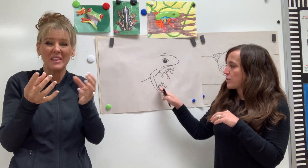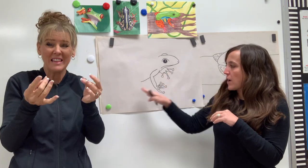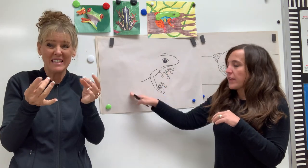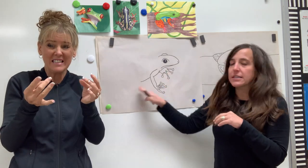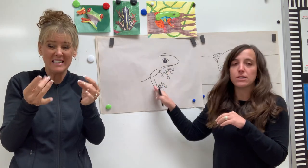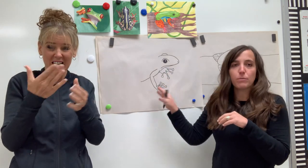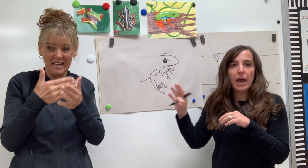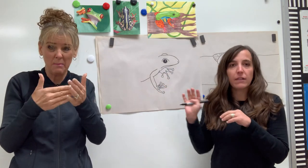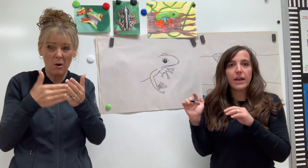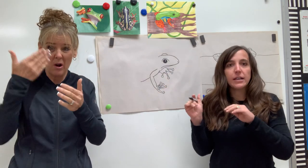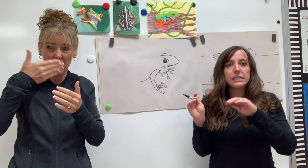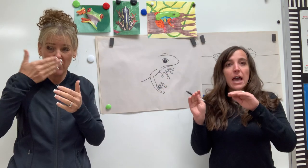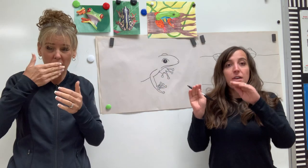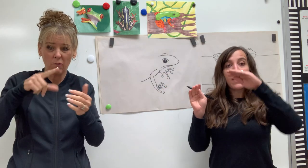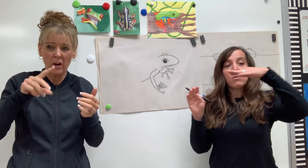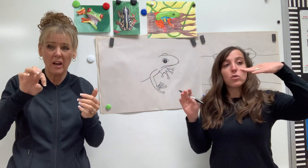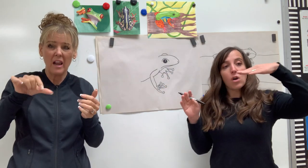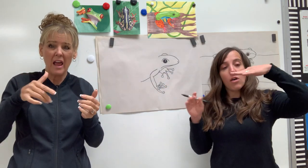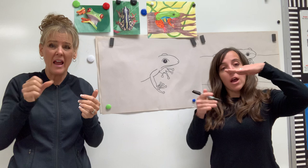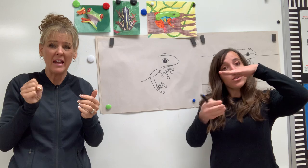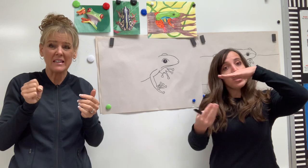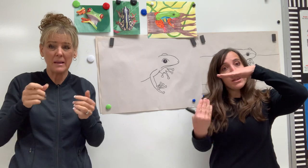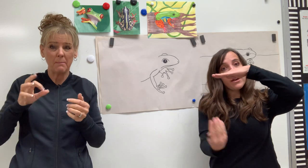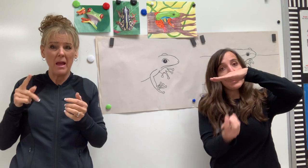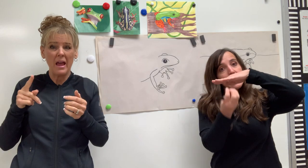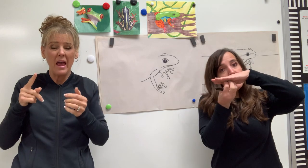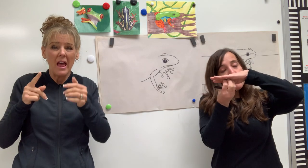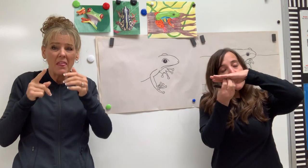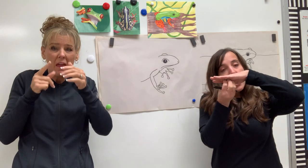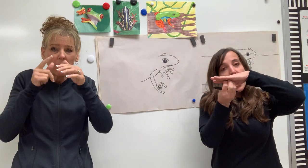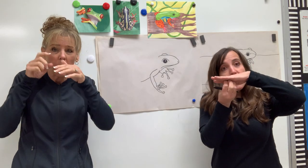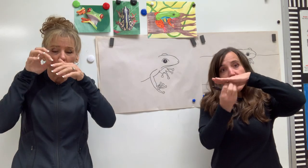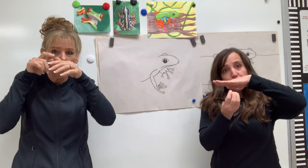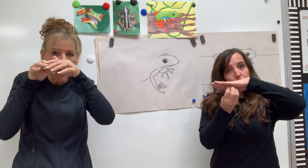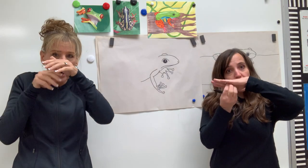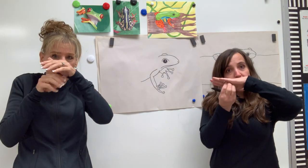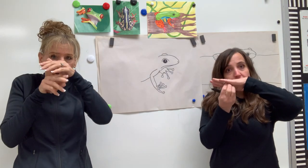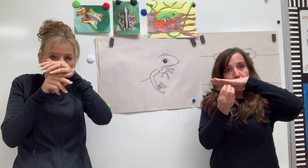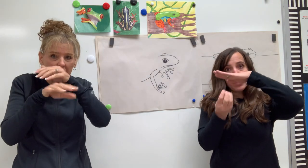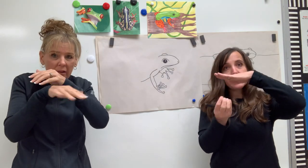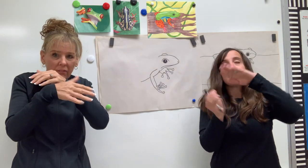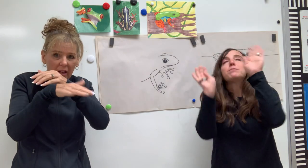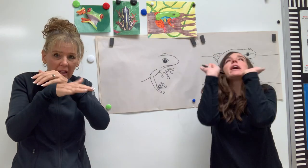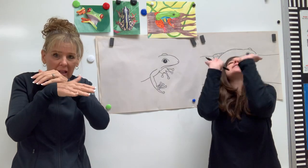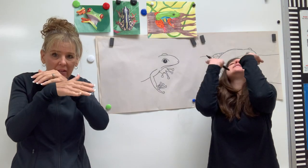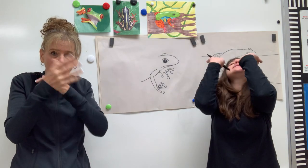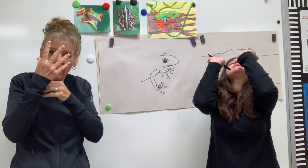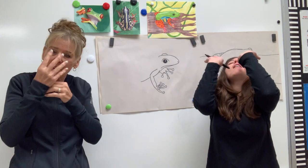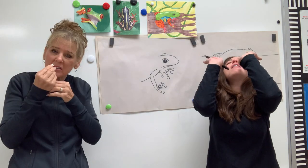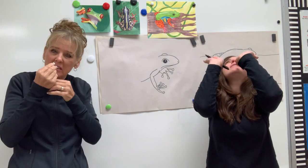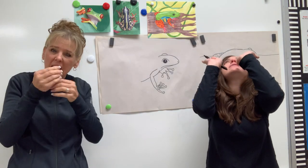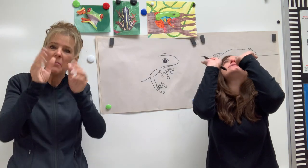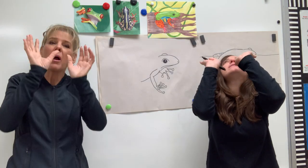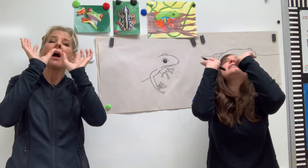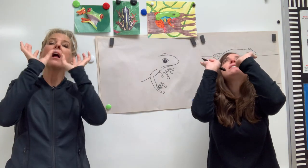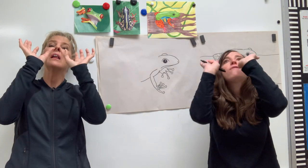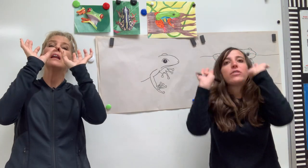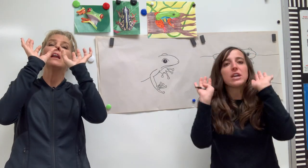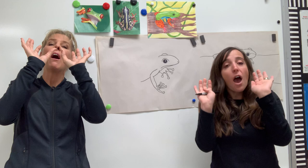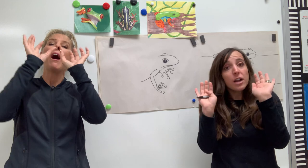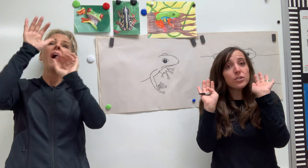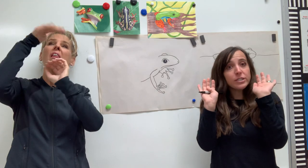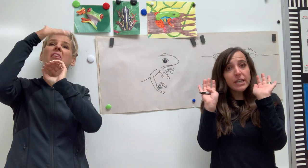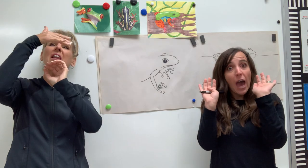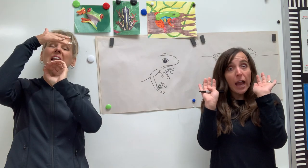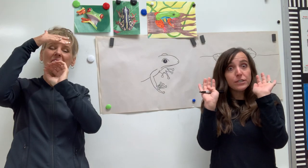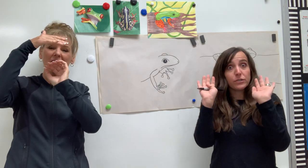padding on their front legs and their back legs. They will crawl underneath a leaf and that's where they'll sleep. They'll sleep like clinging on the leaf on